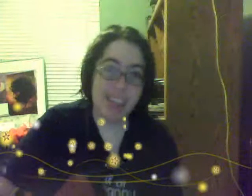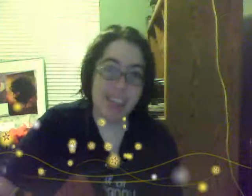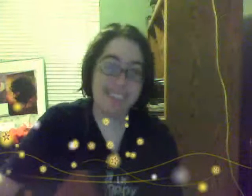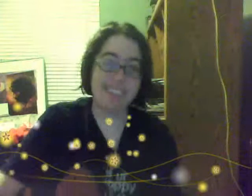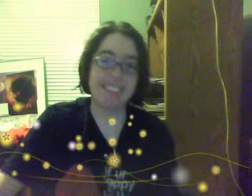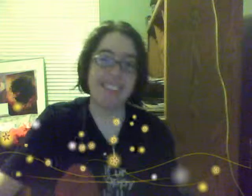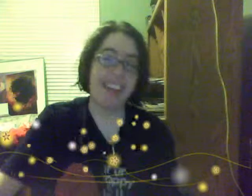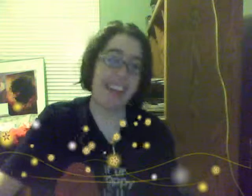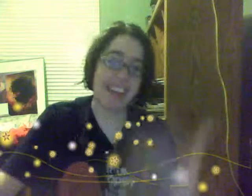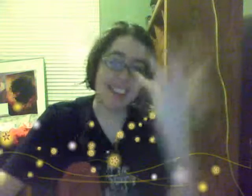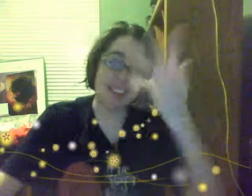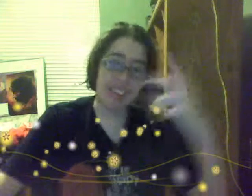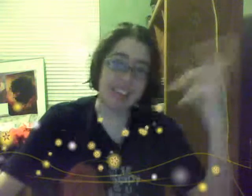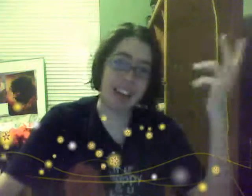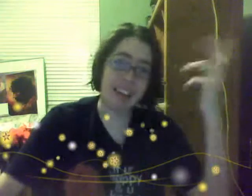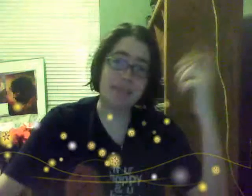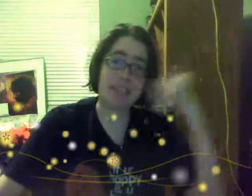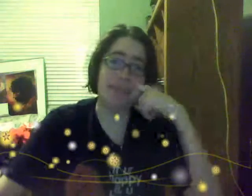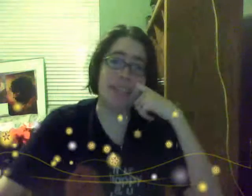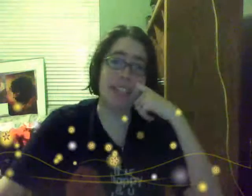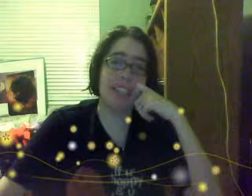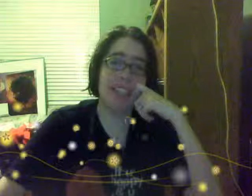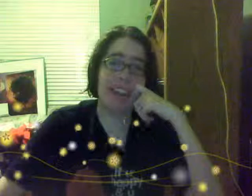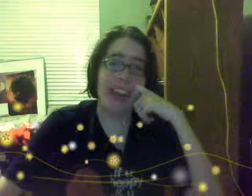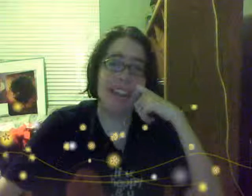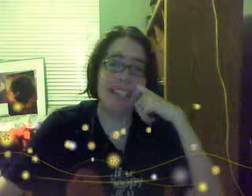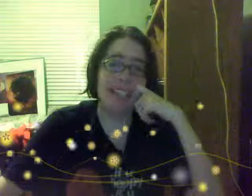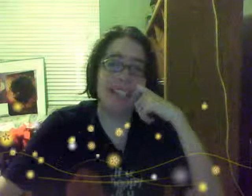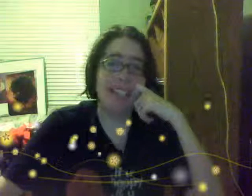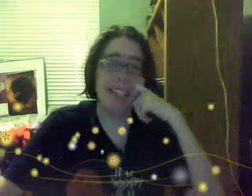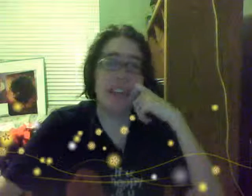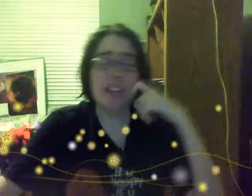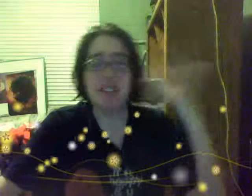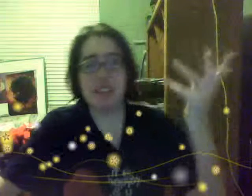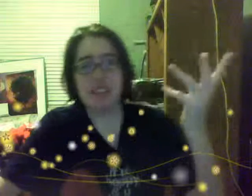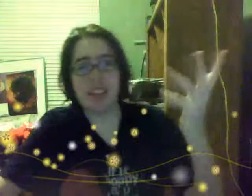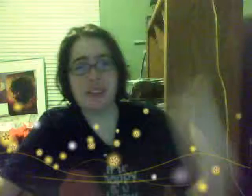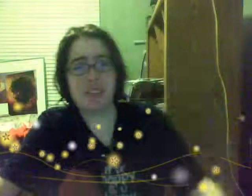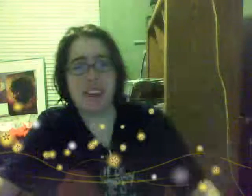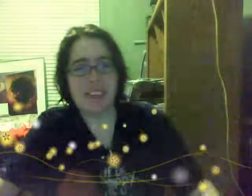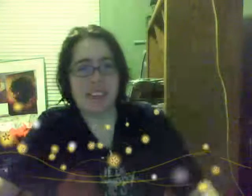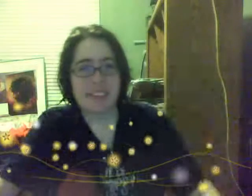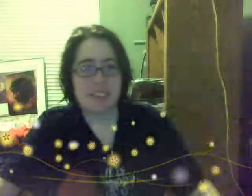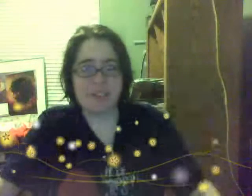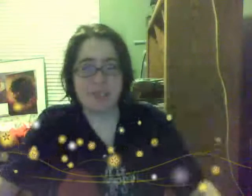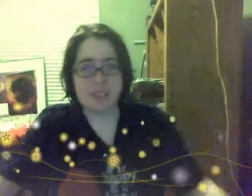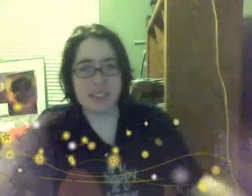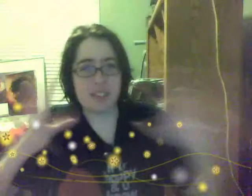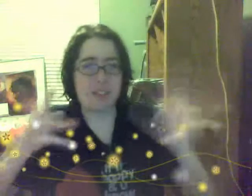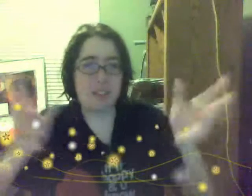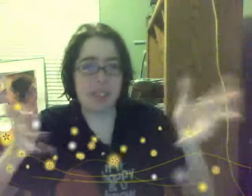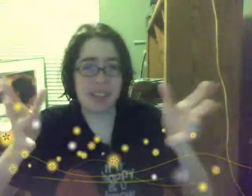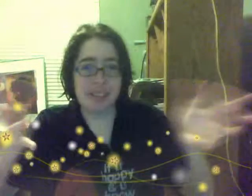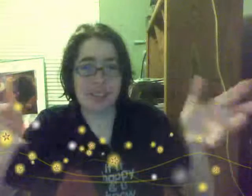And I had to look on IMDb, and it turns out that, you know, some